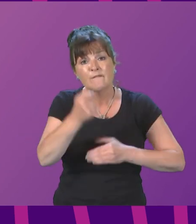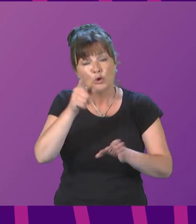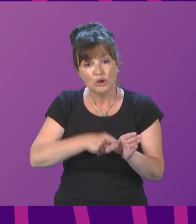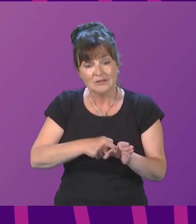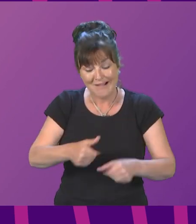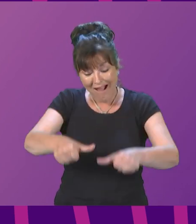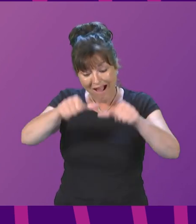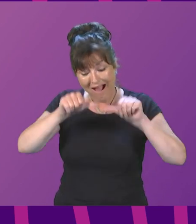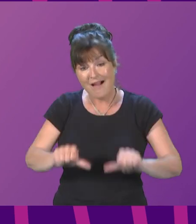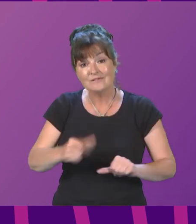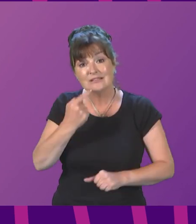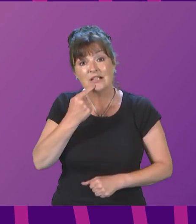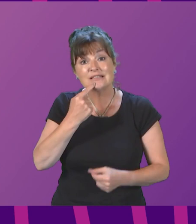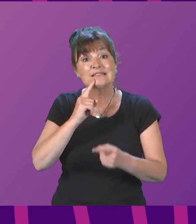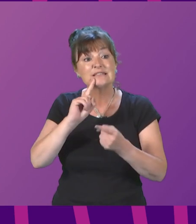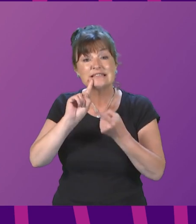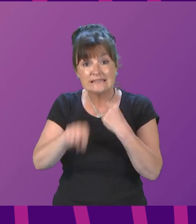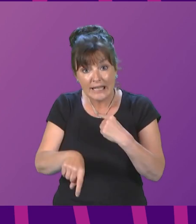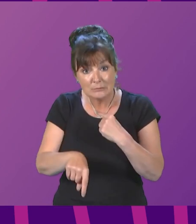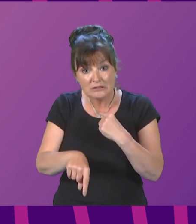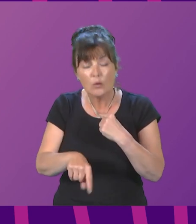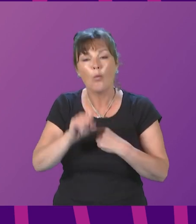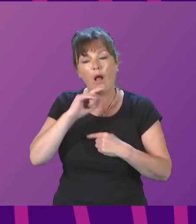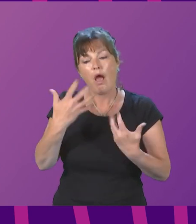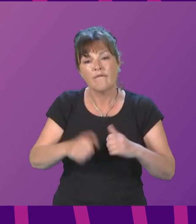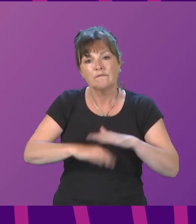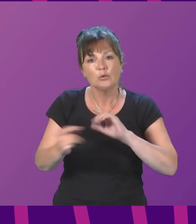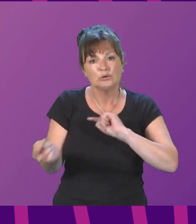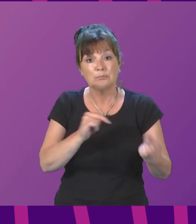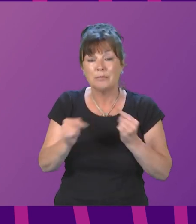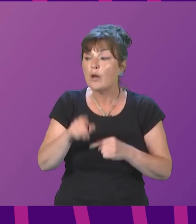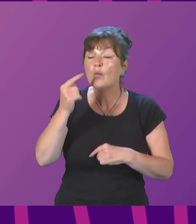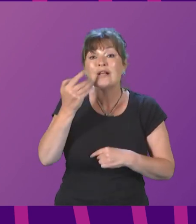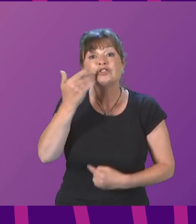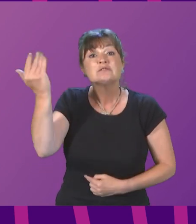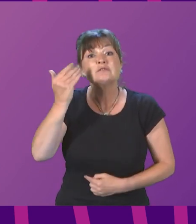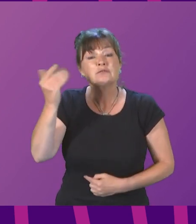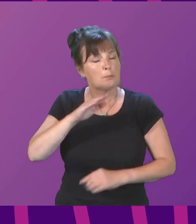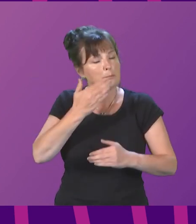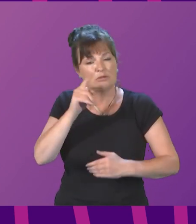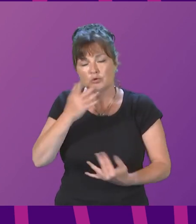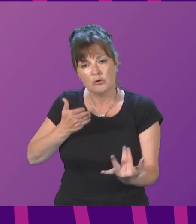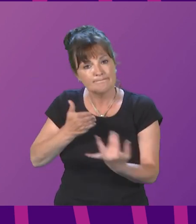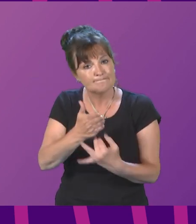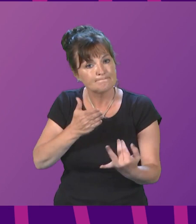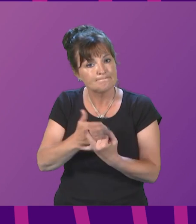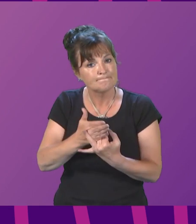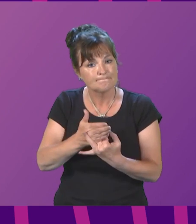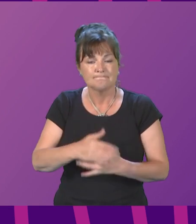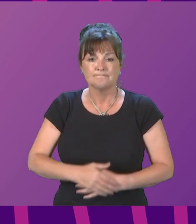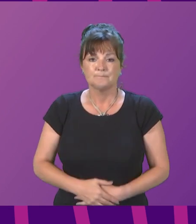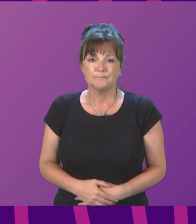followed by a debate, and so there should be no interventions or interruptions during the statement, and I call on Nicola Sturgeon. First Minister.